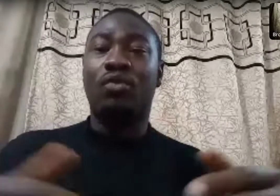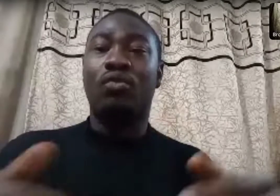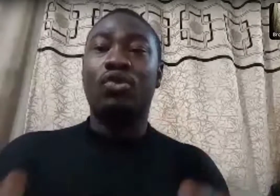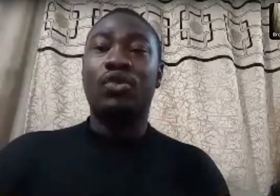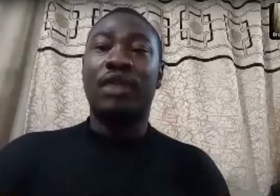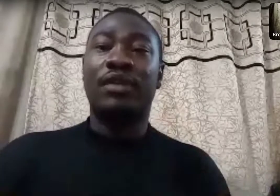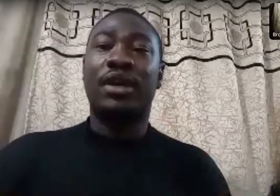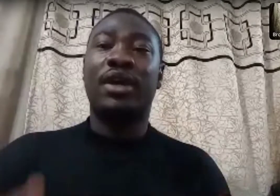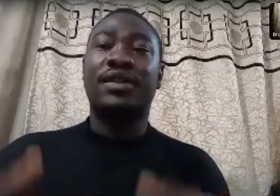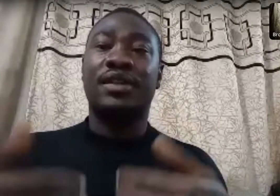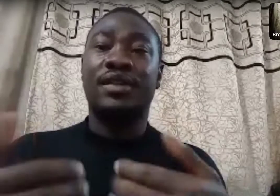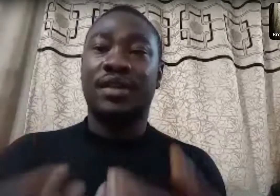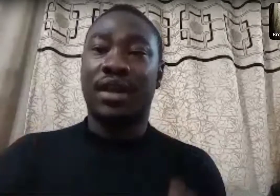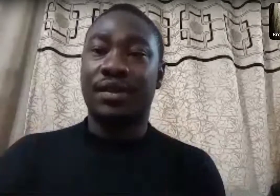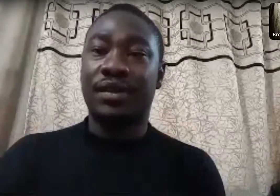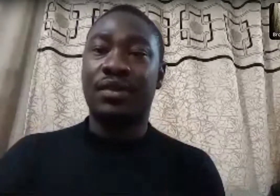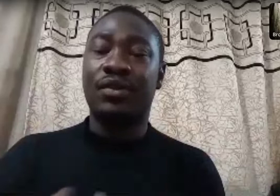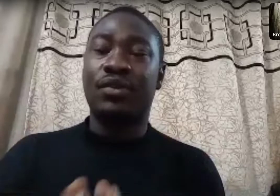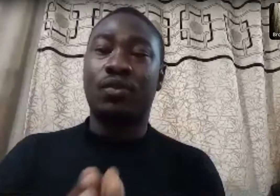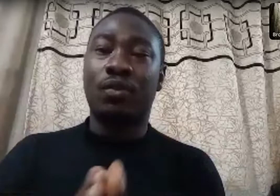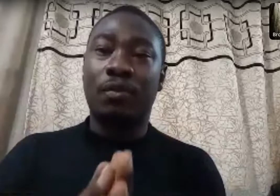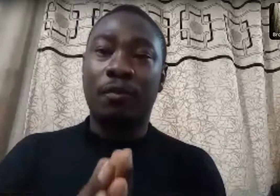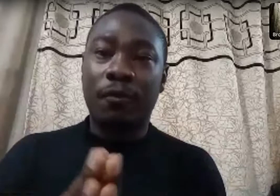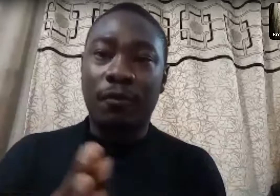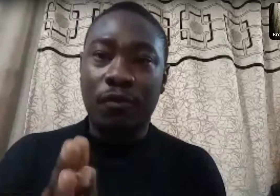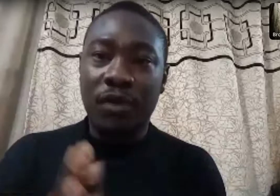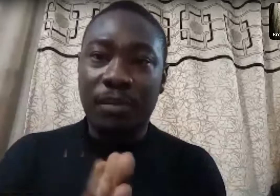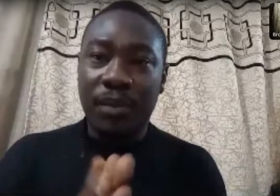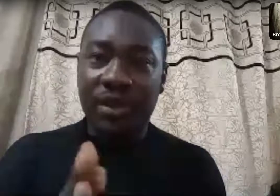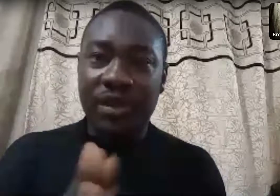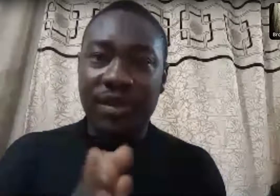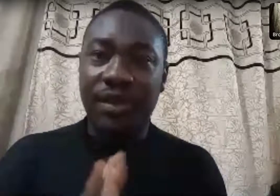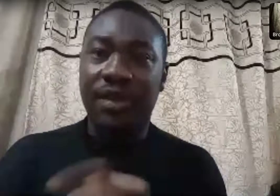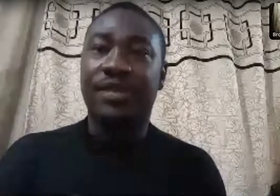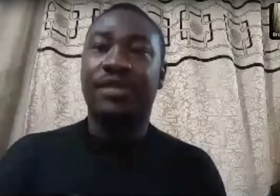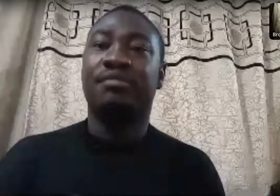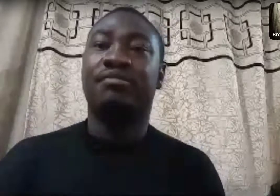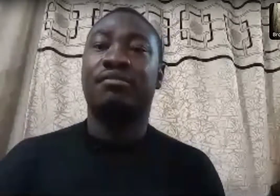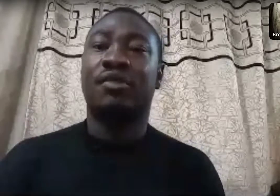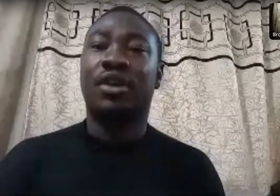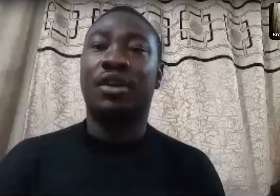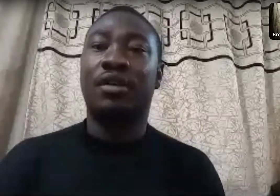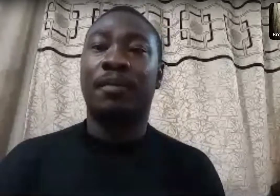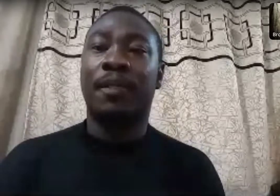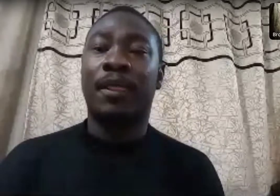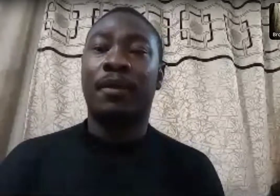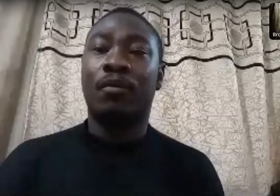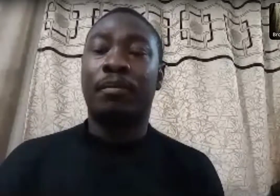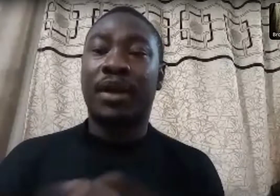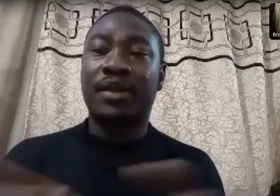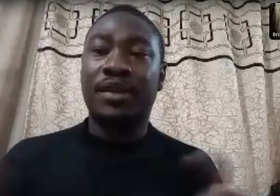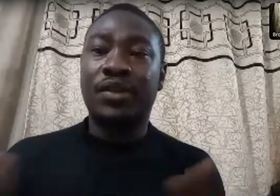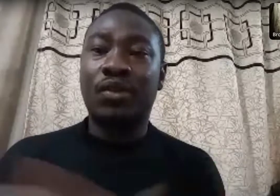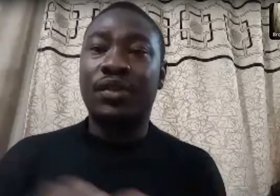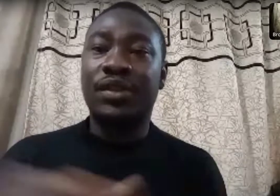to fully practice this. Okay? We practice until we get very